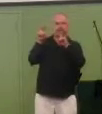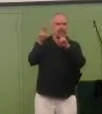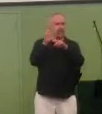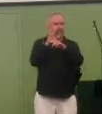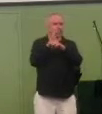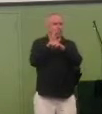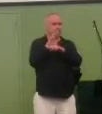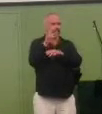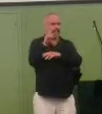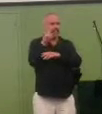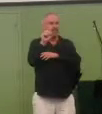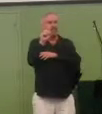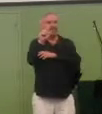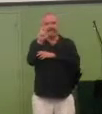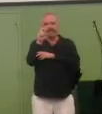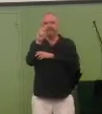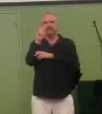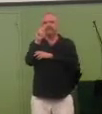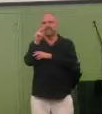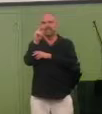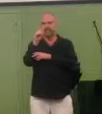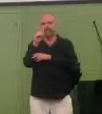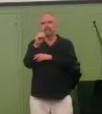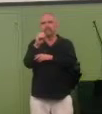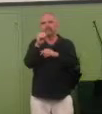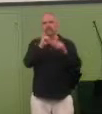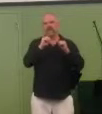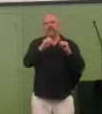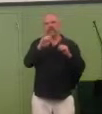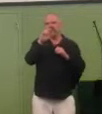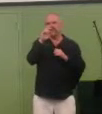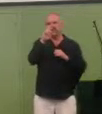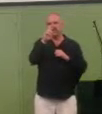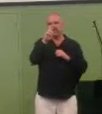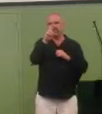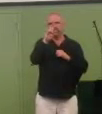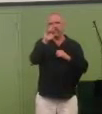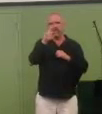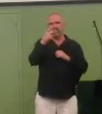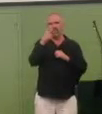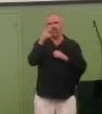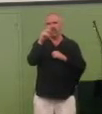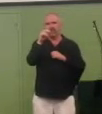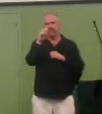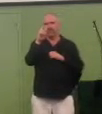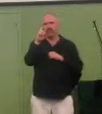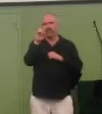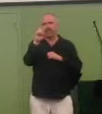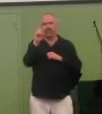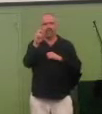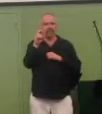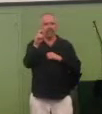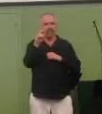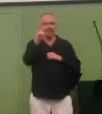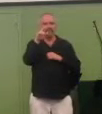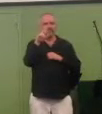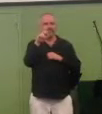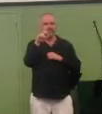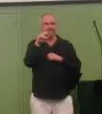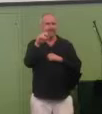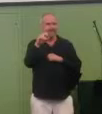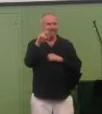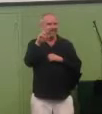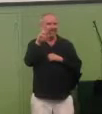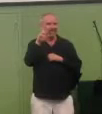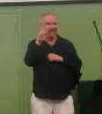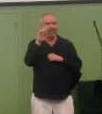of masculinity and desire. Quote, I walked out of the movie theater after seeing Valentino, and I